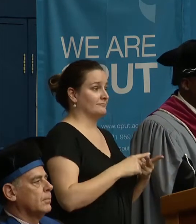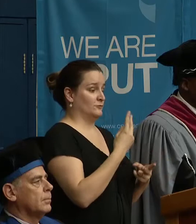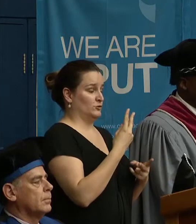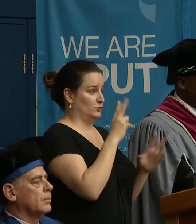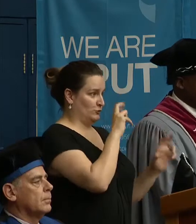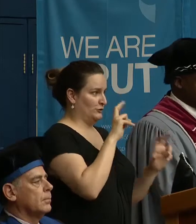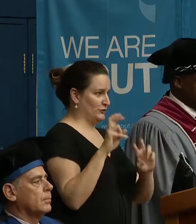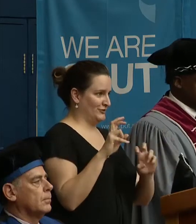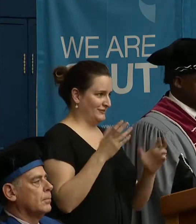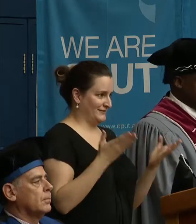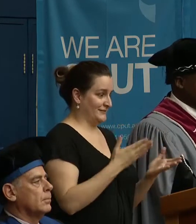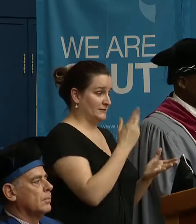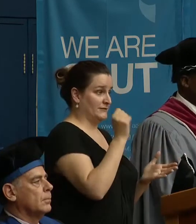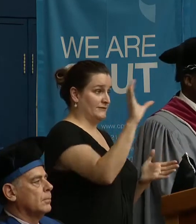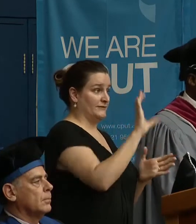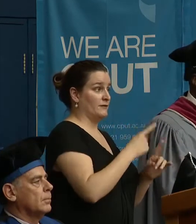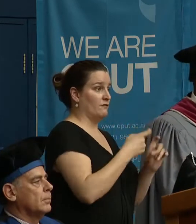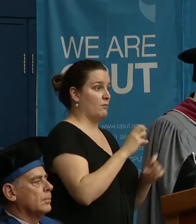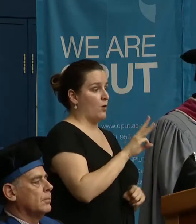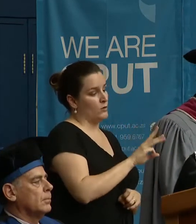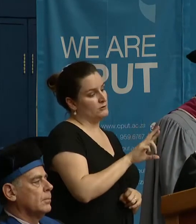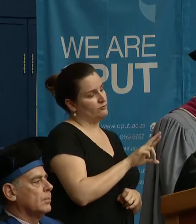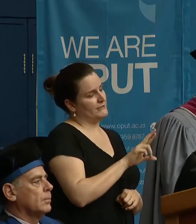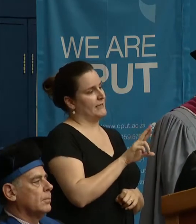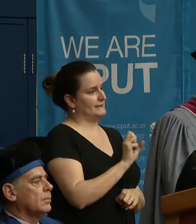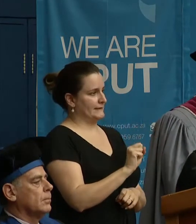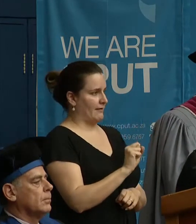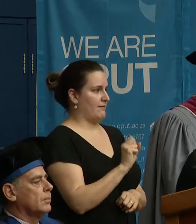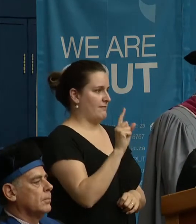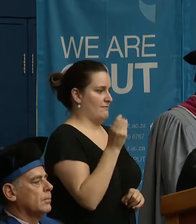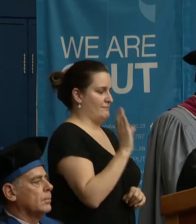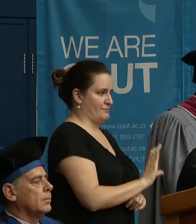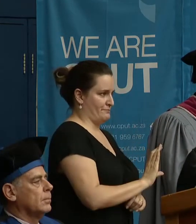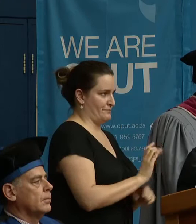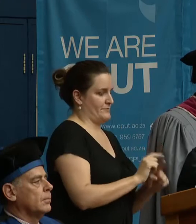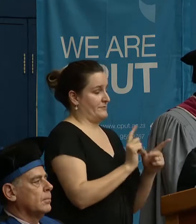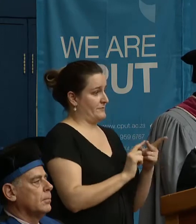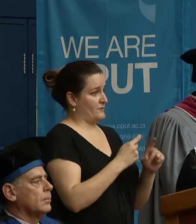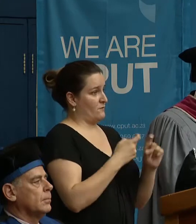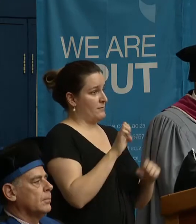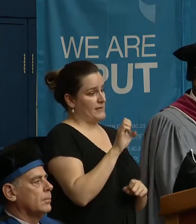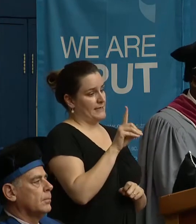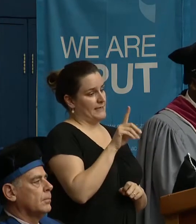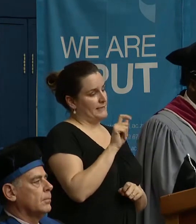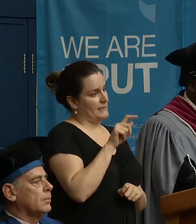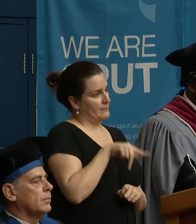one of which is funded by the wholesale and research retail sector. the other by the EDTP